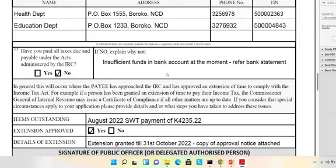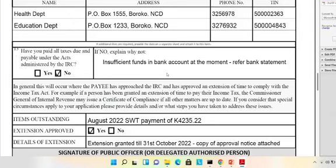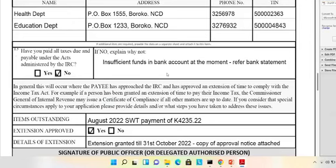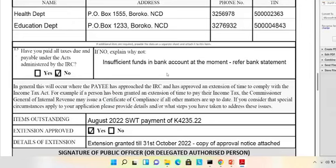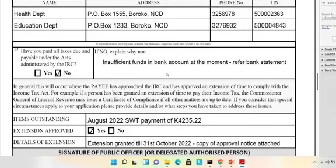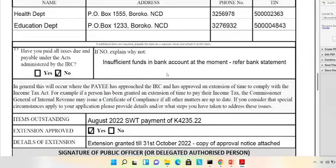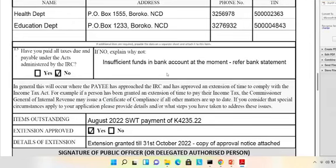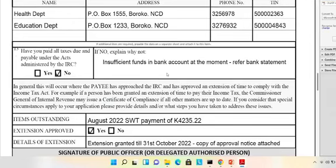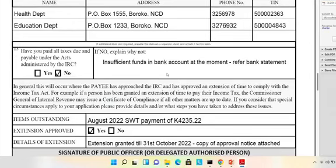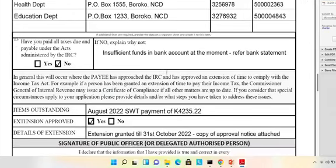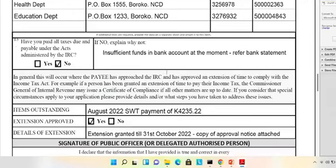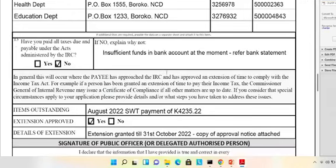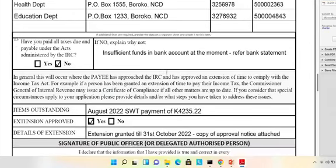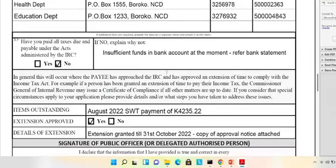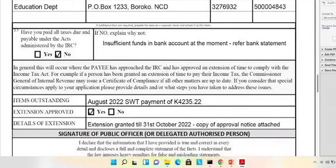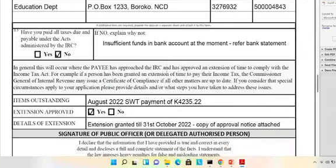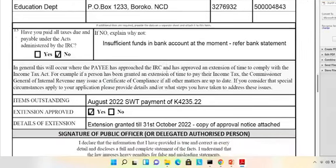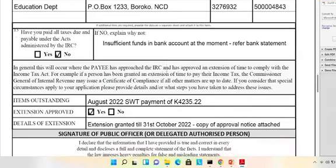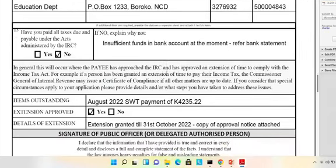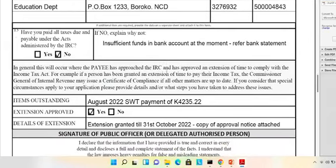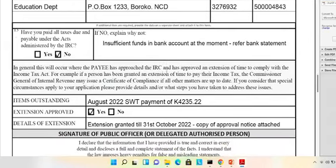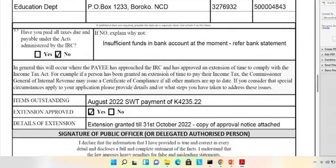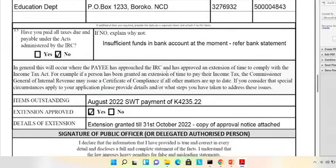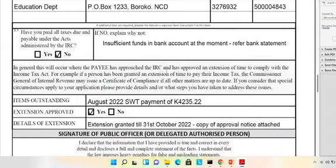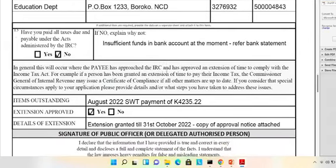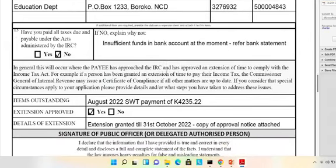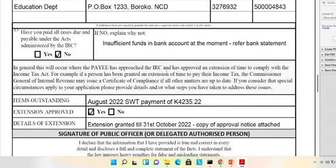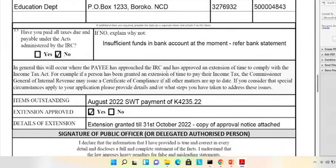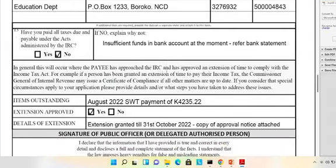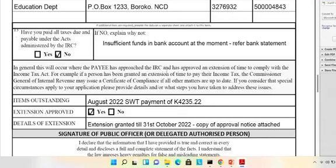as a supporting document.